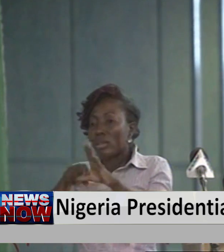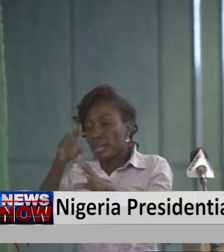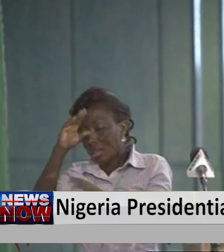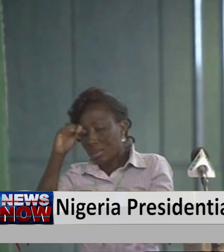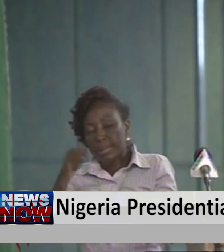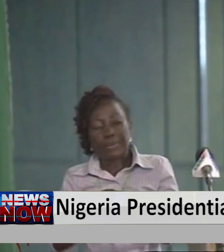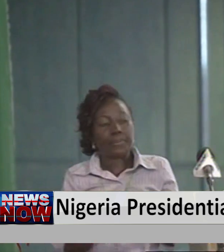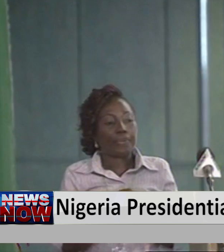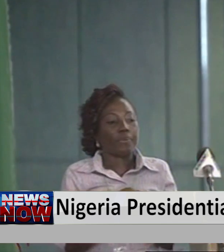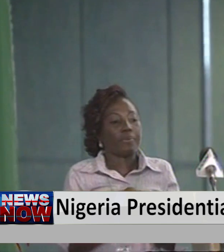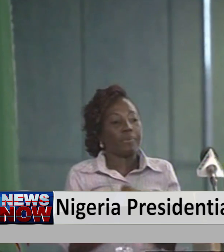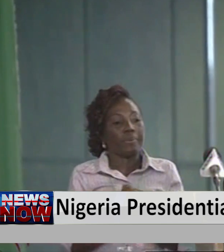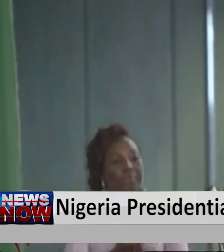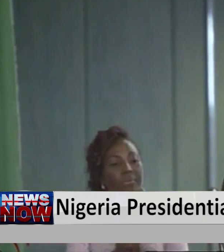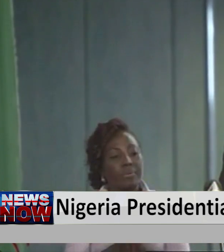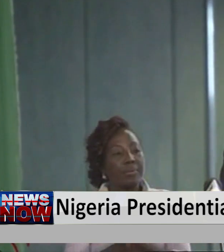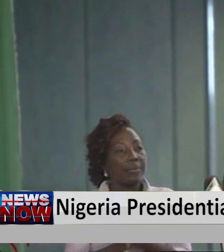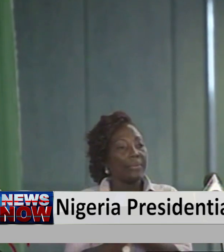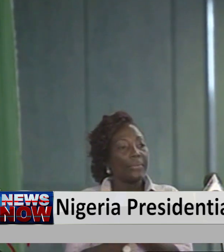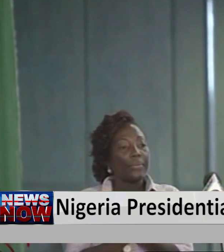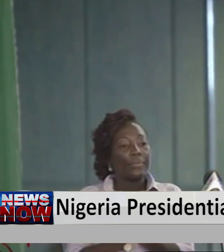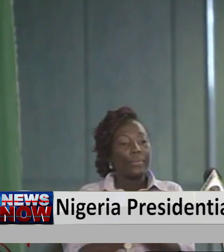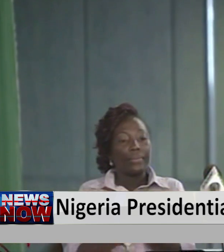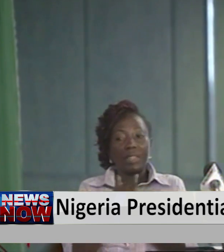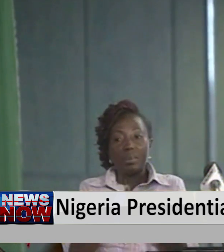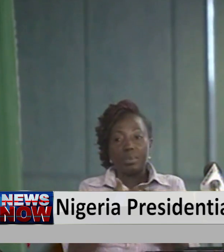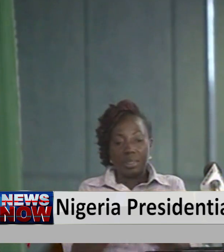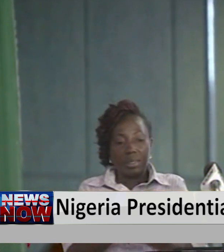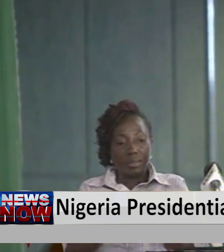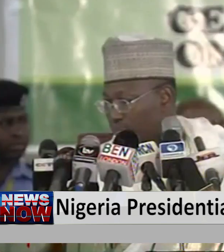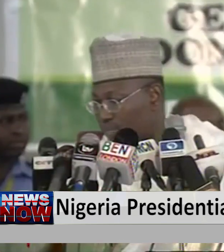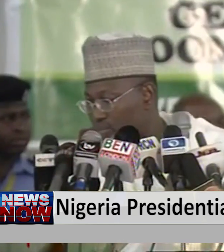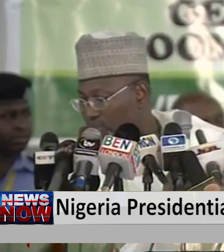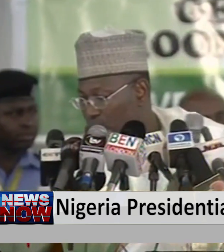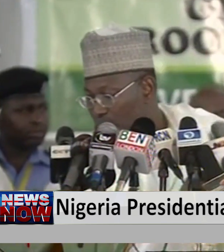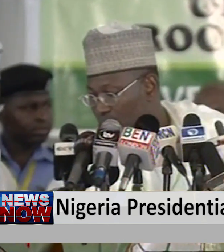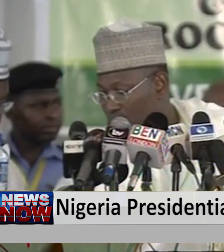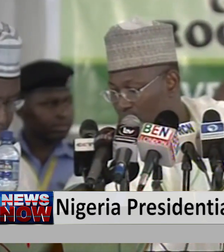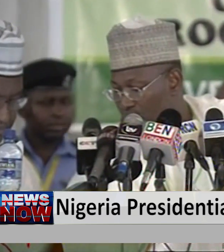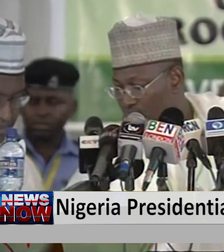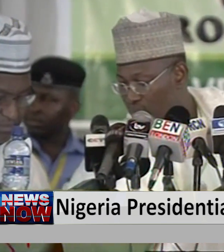you so very much. So can you present the result?